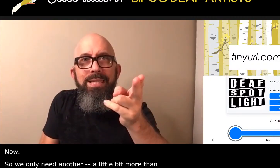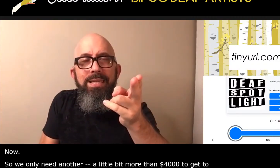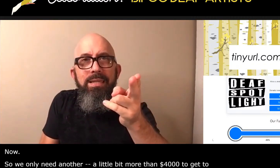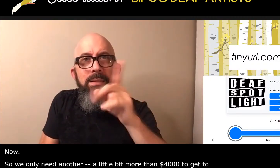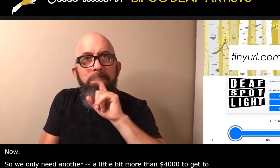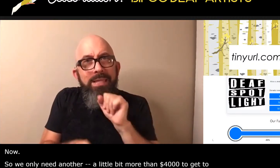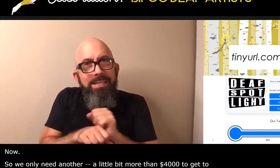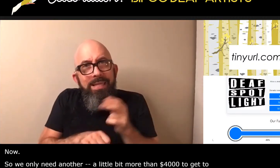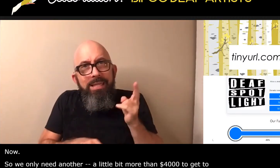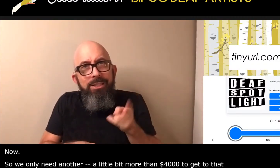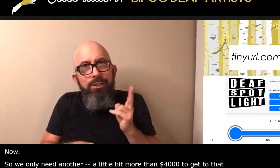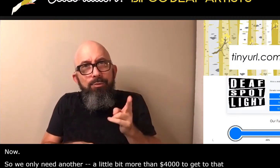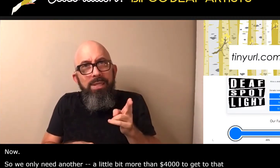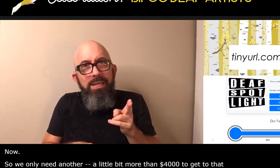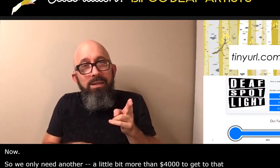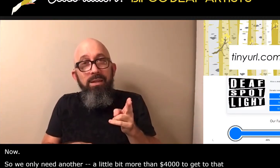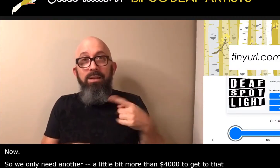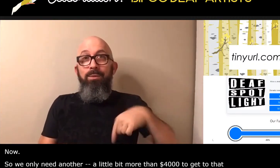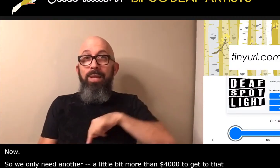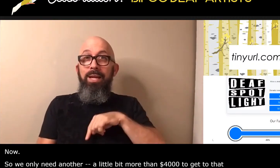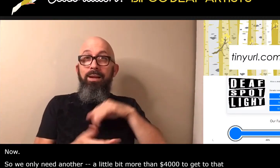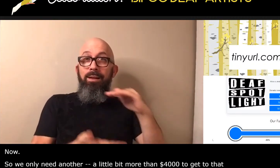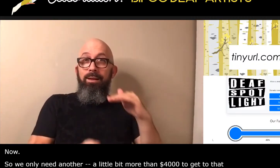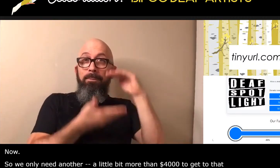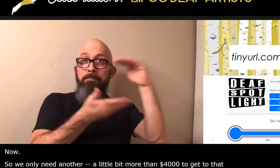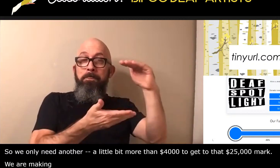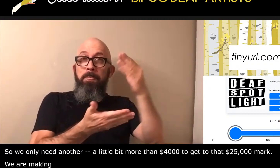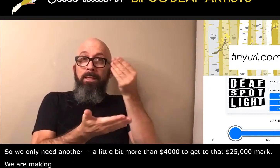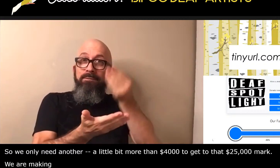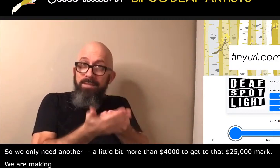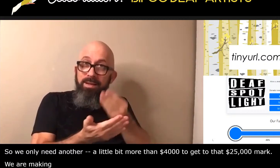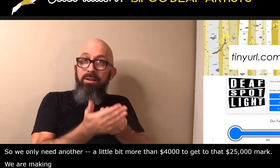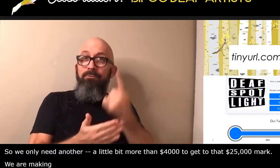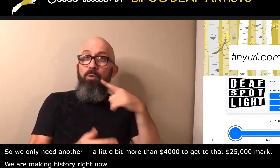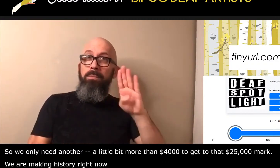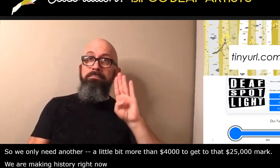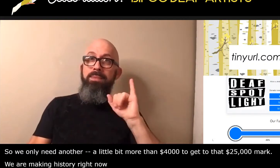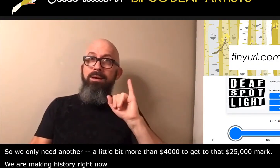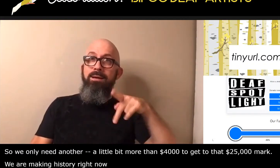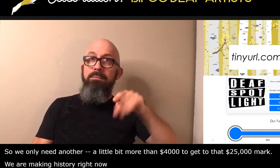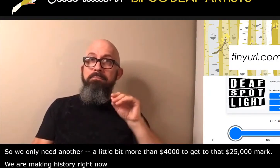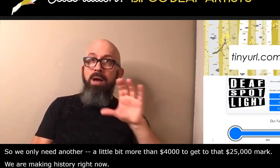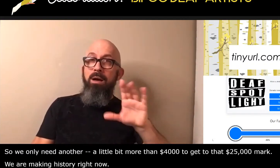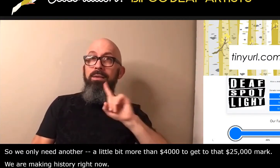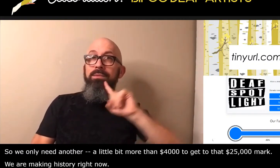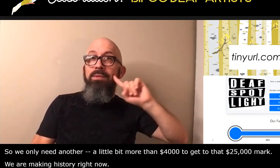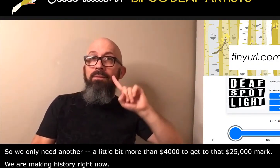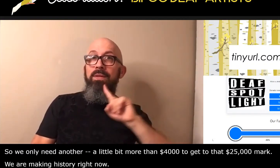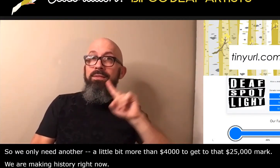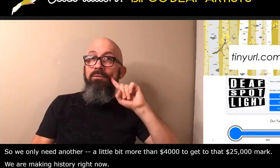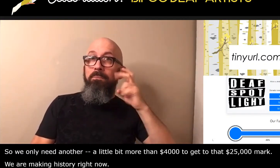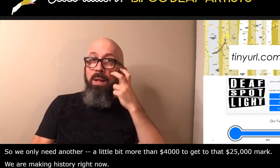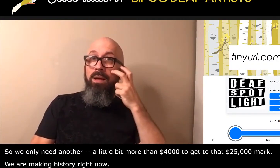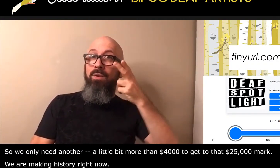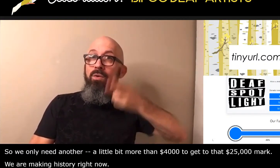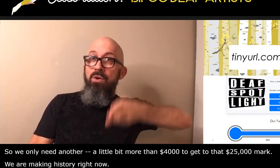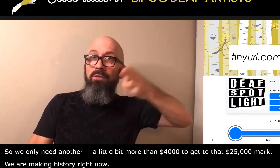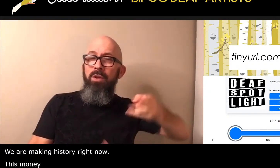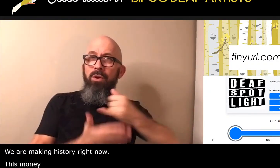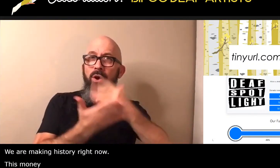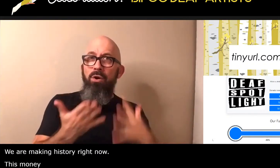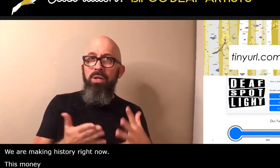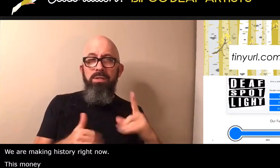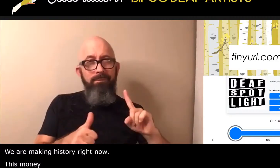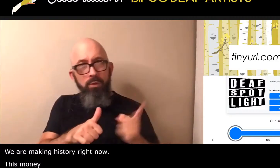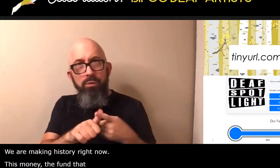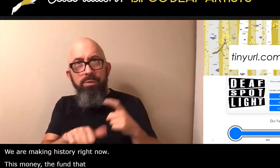mark. We are making history right now. This money, the fund that is going